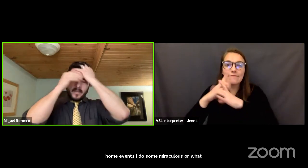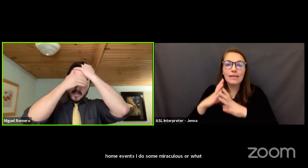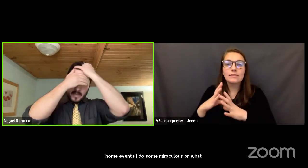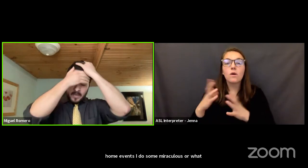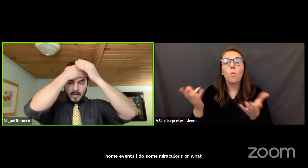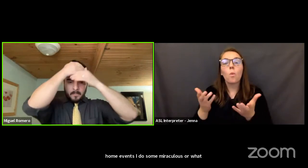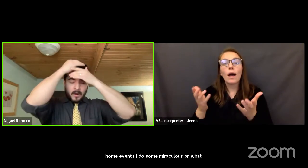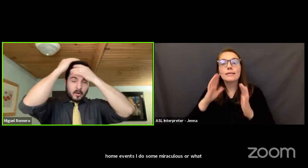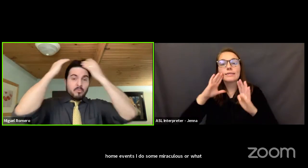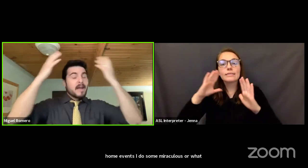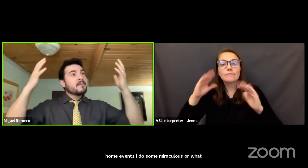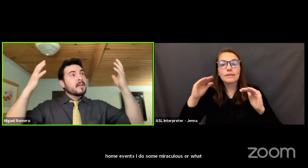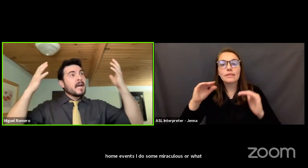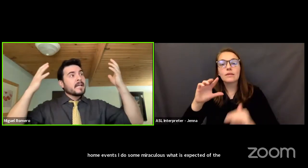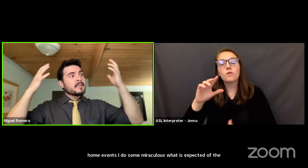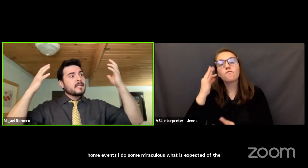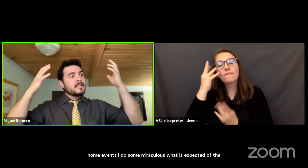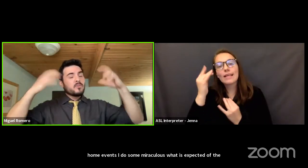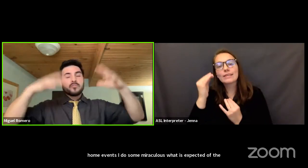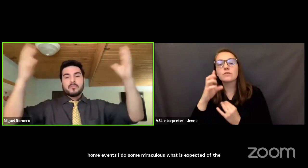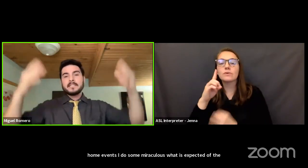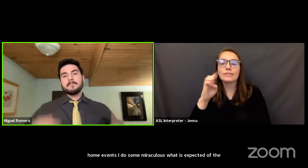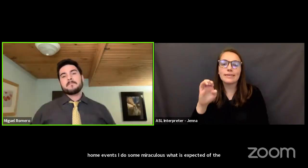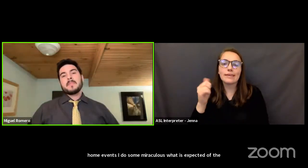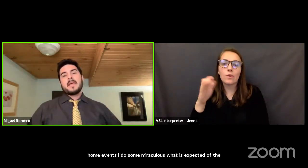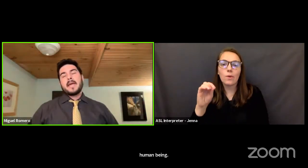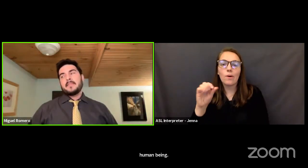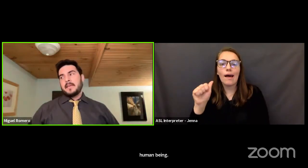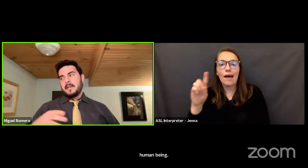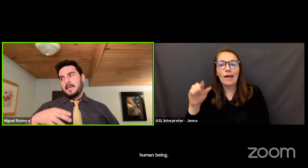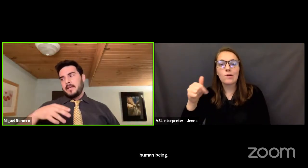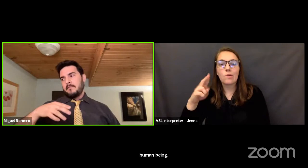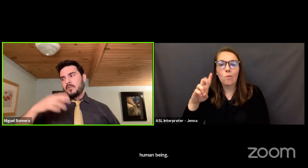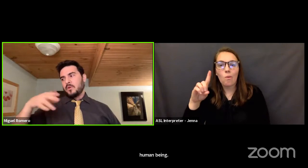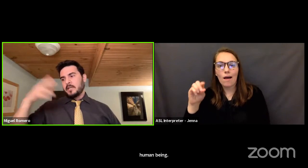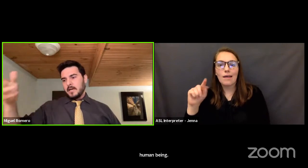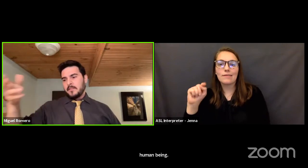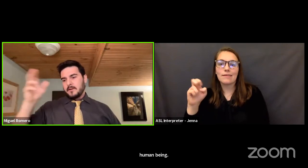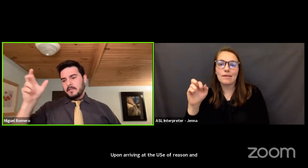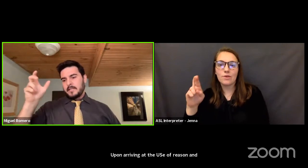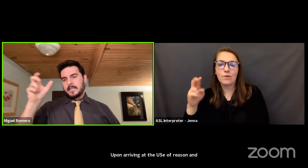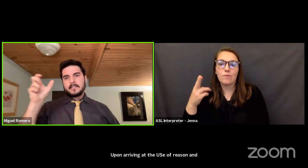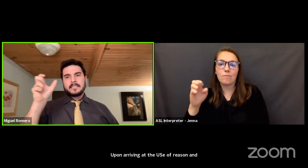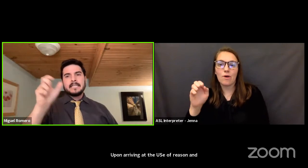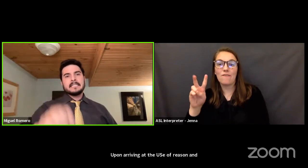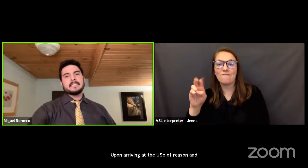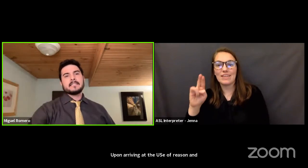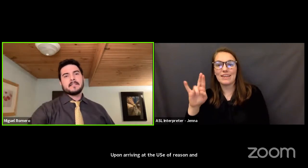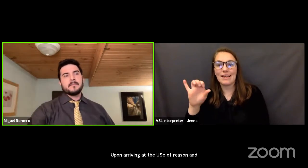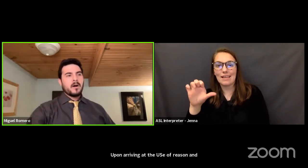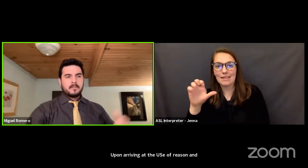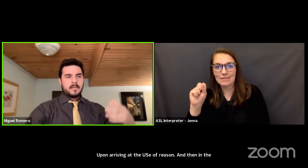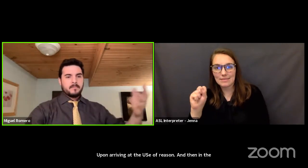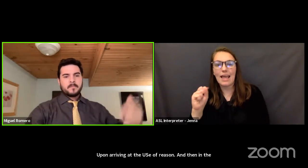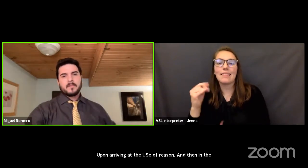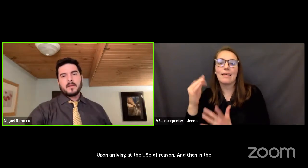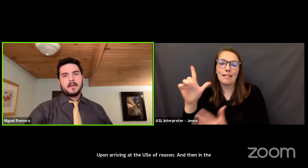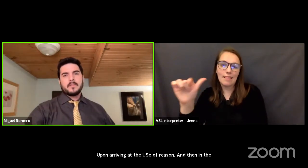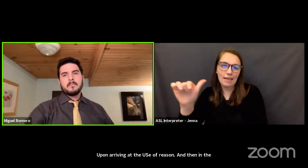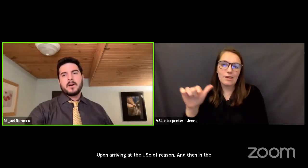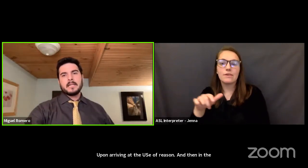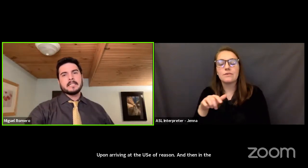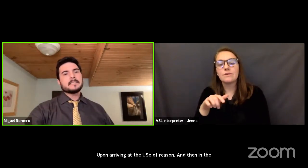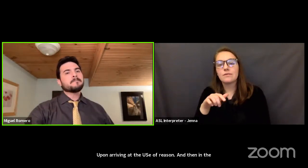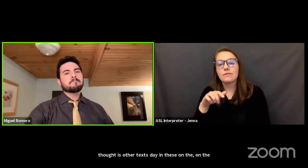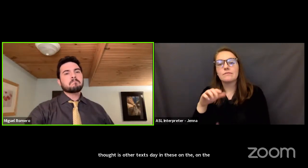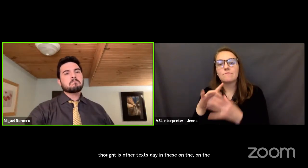human being upon arriving at the use of reason. And then in Vitoria's other text, De Indies,